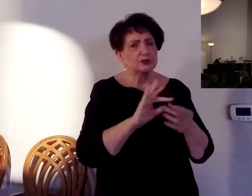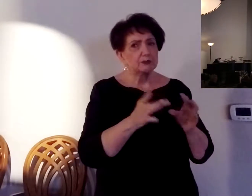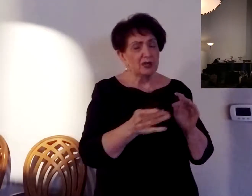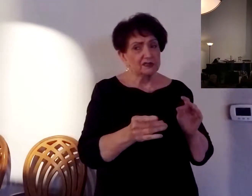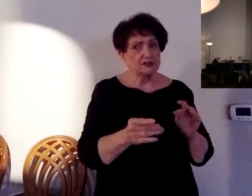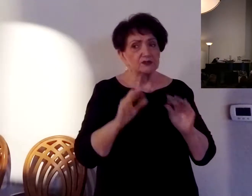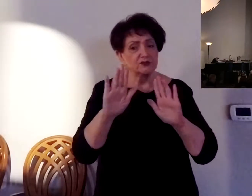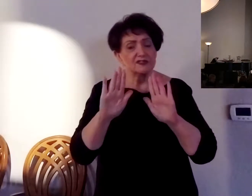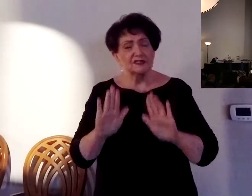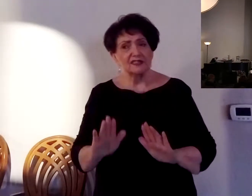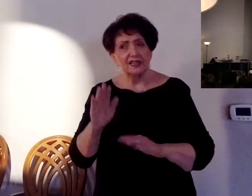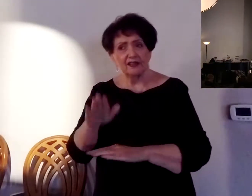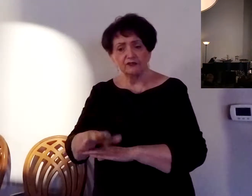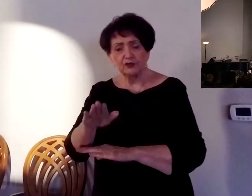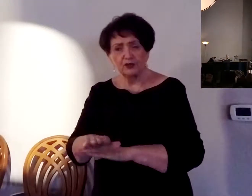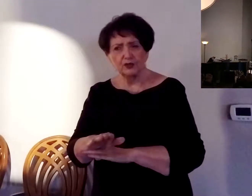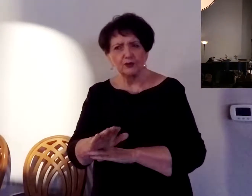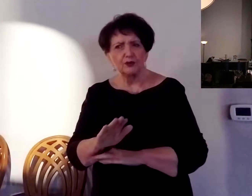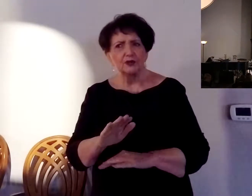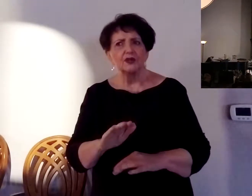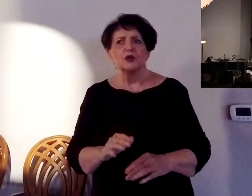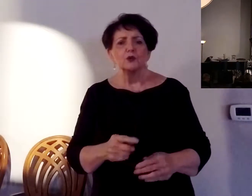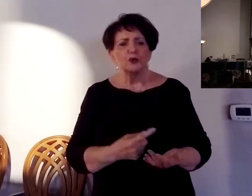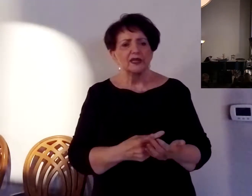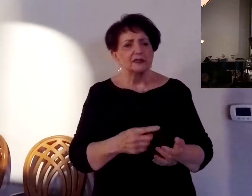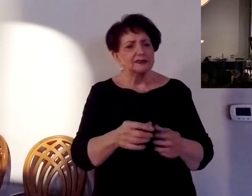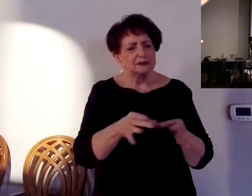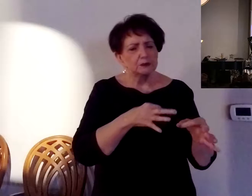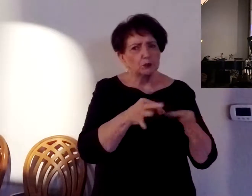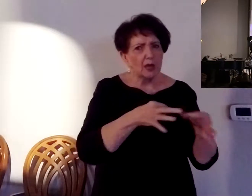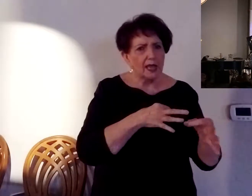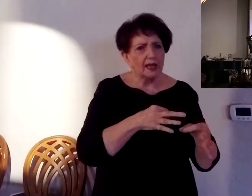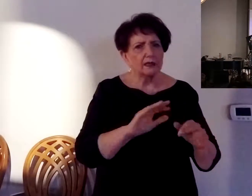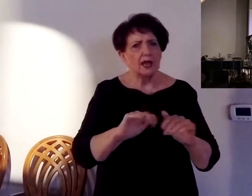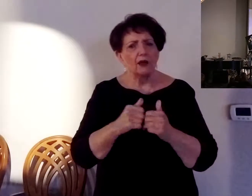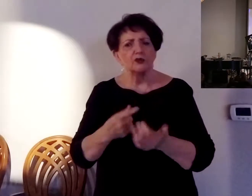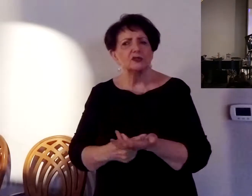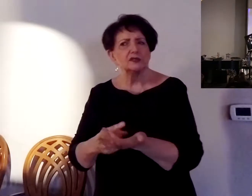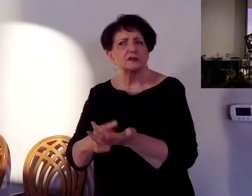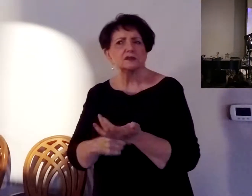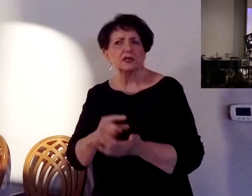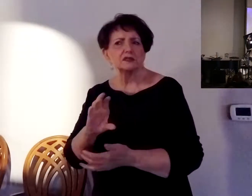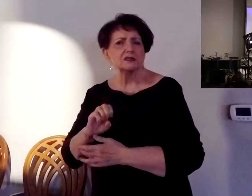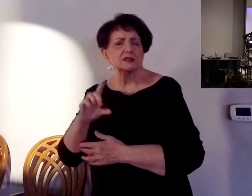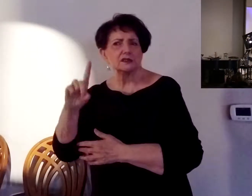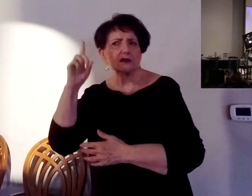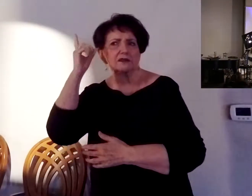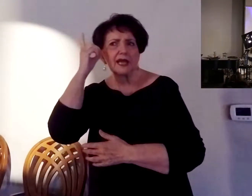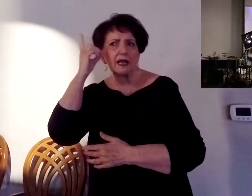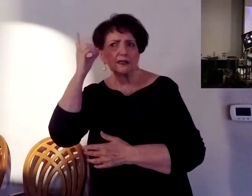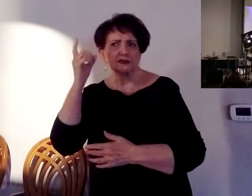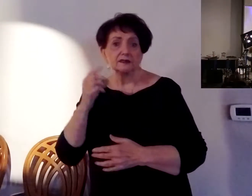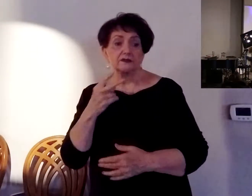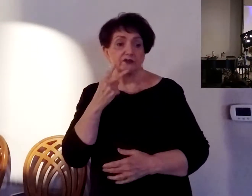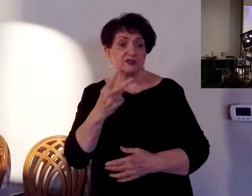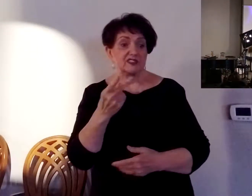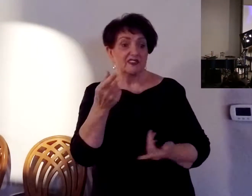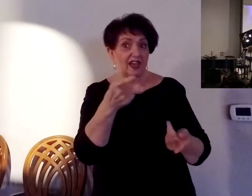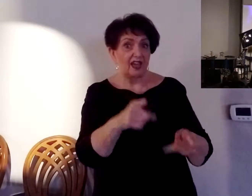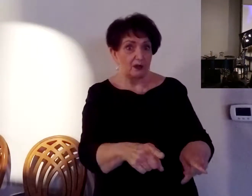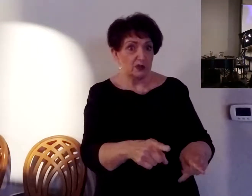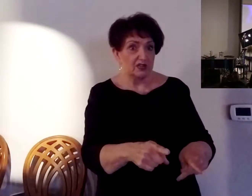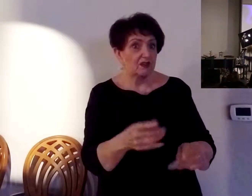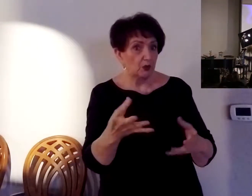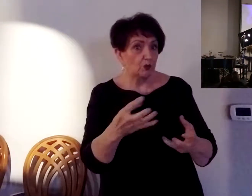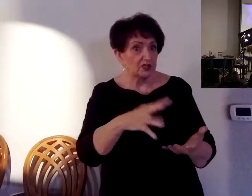really talk about how do you talk about CSLDallas and the science of mind. And so when you see that coming across, if that's something